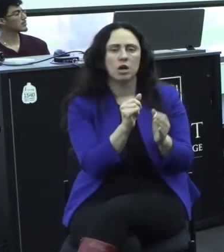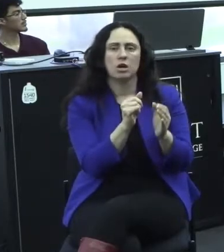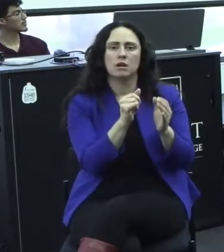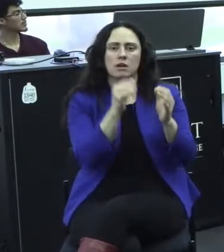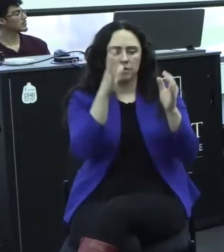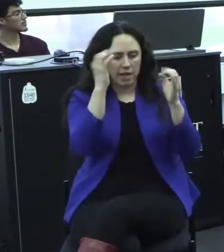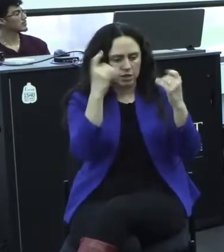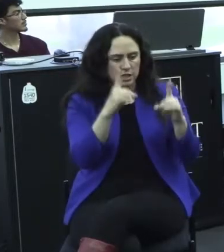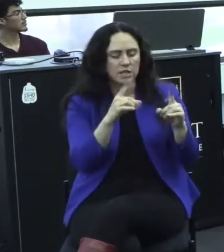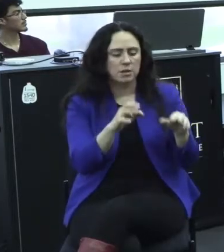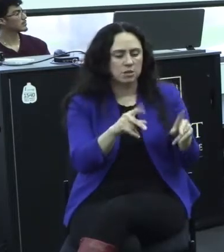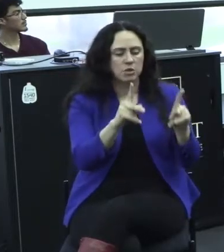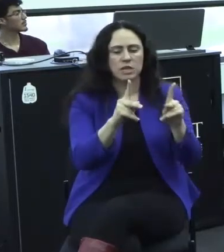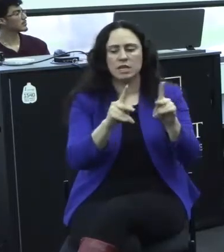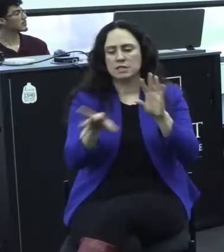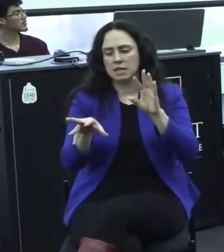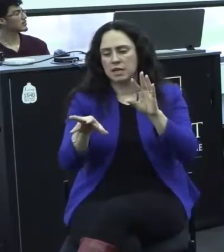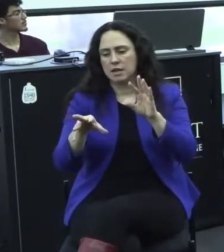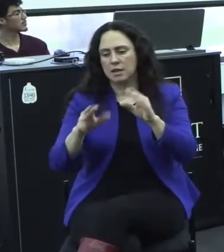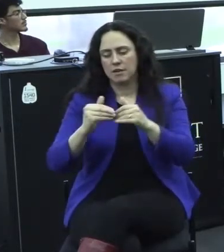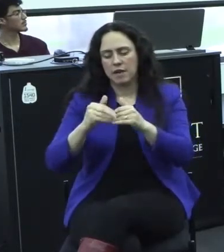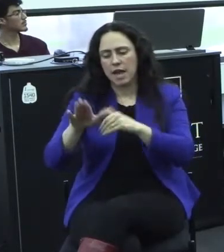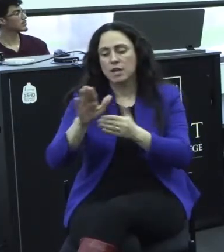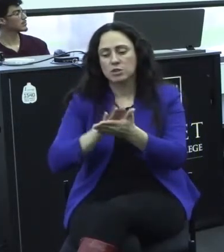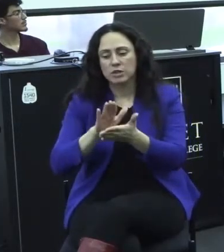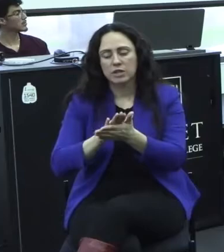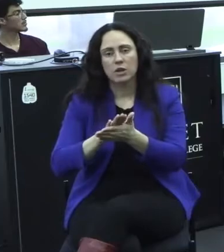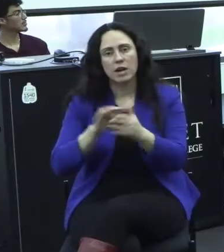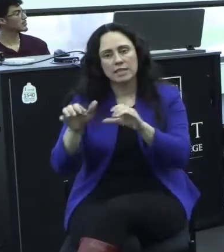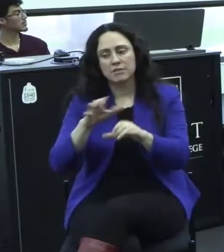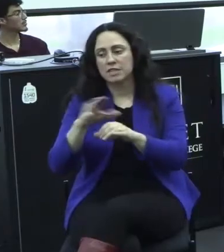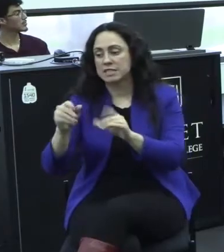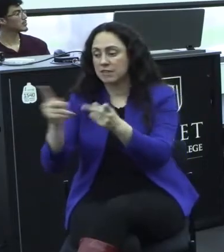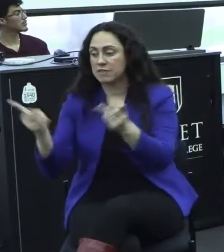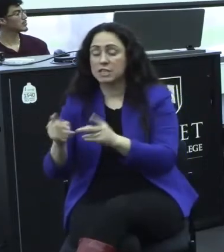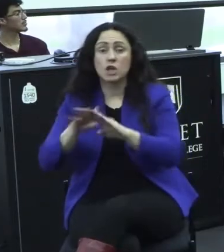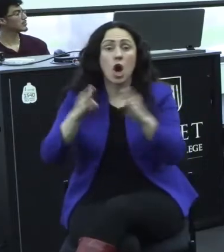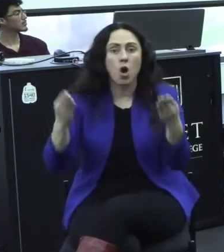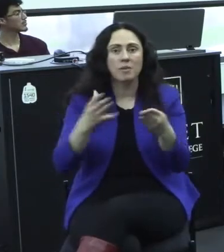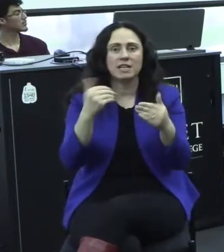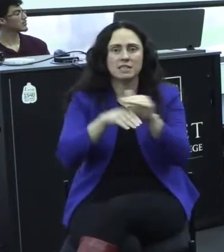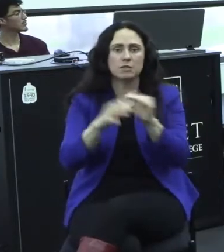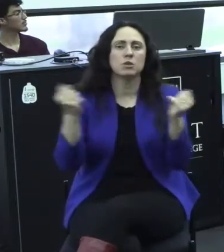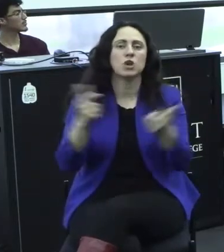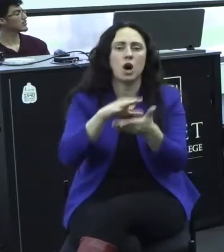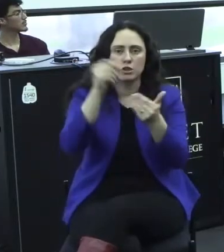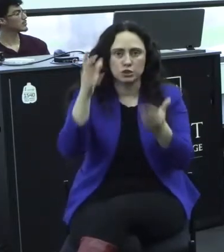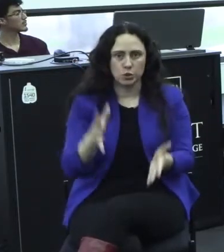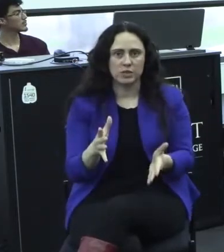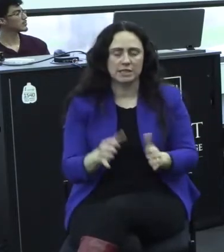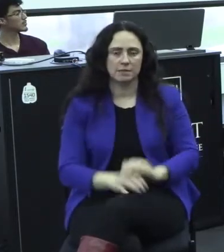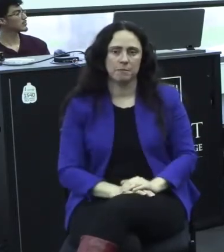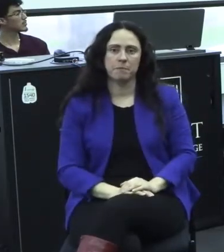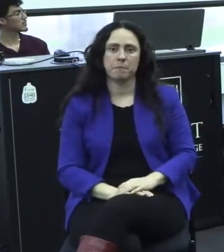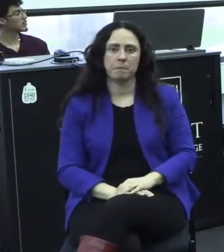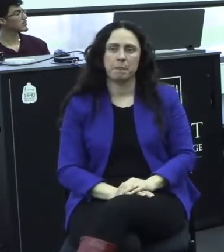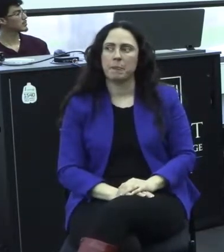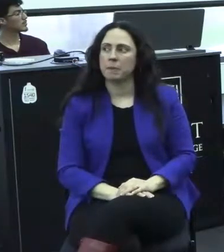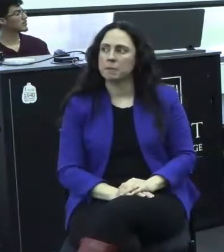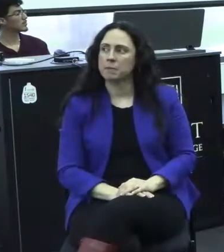opportunities, extracurricular activities, and facilities open and accessible to all students.